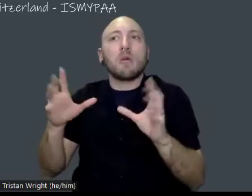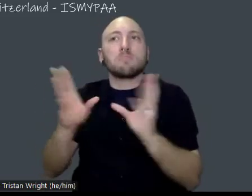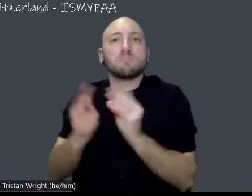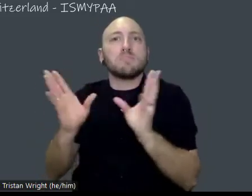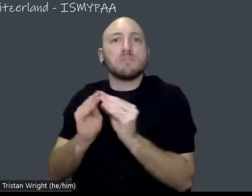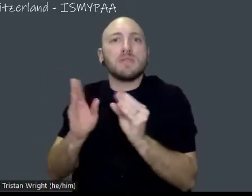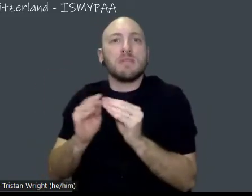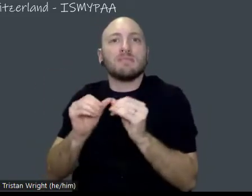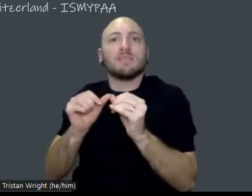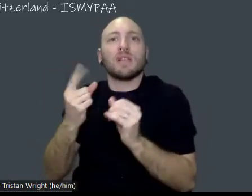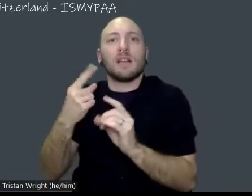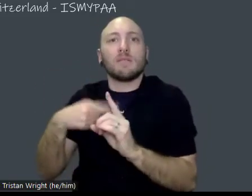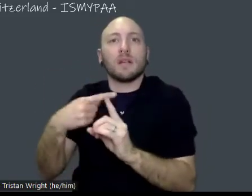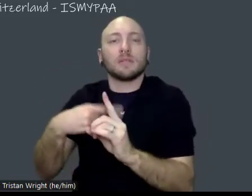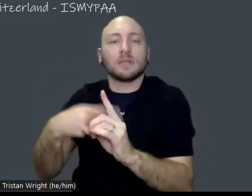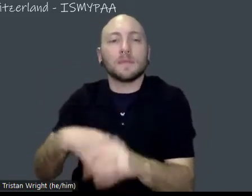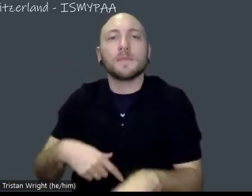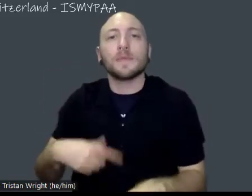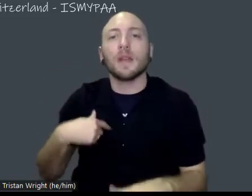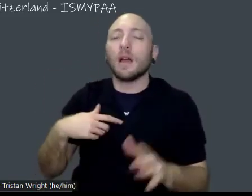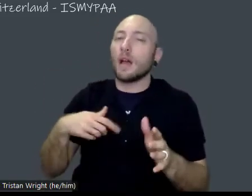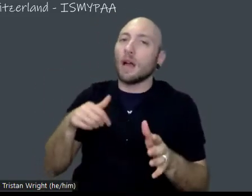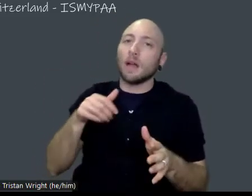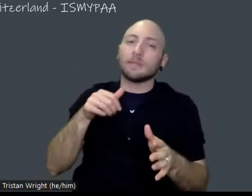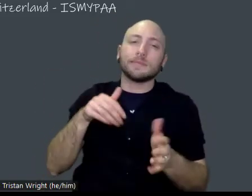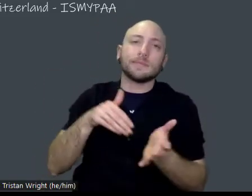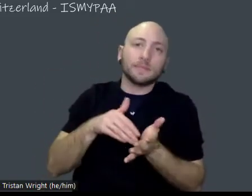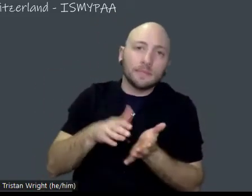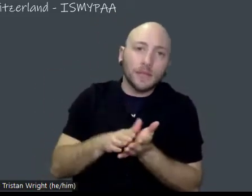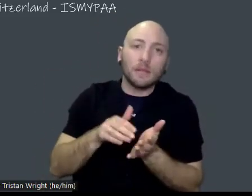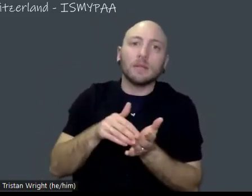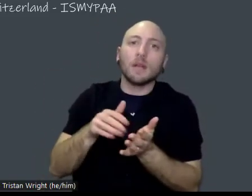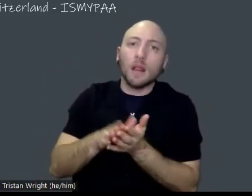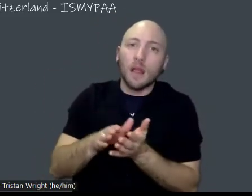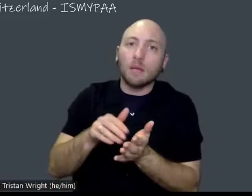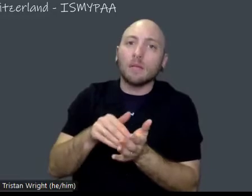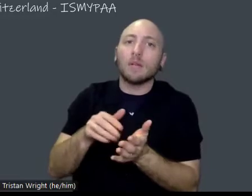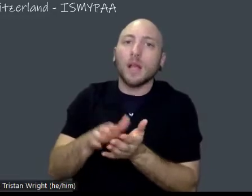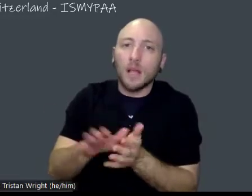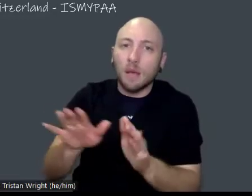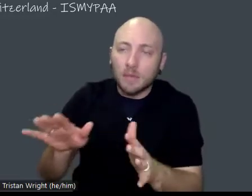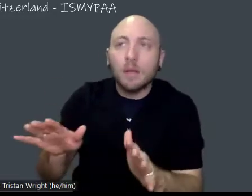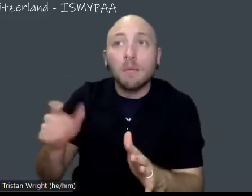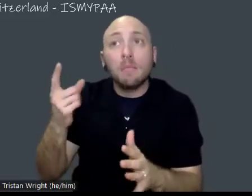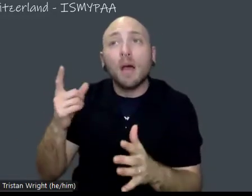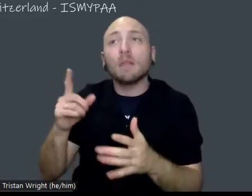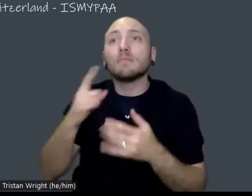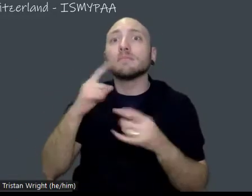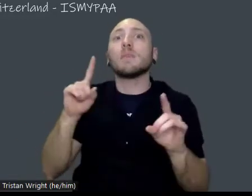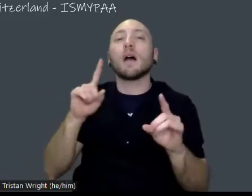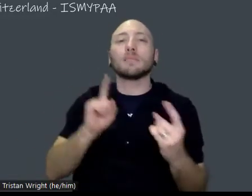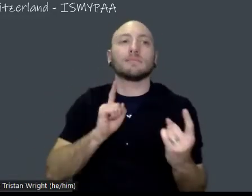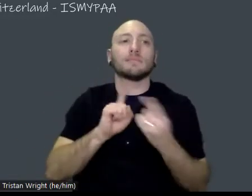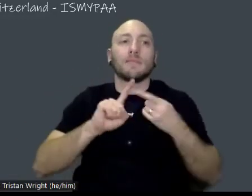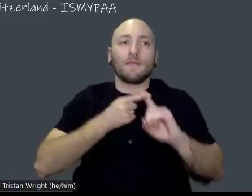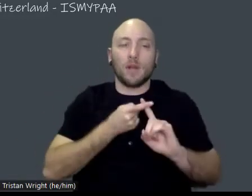sometimes until I got a friend, because I started a little bit going to meetings. I got a friend who came to